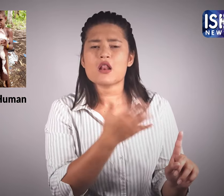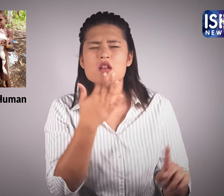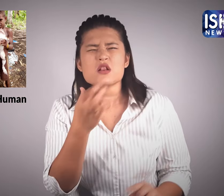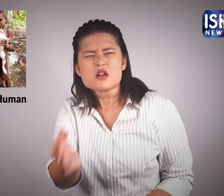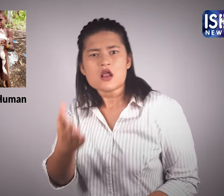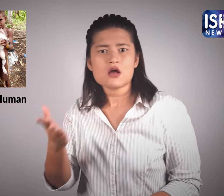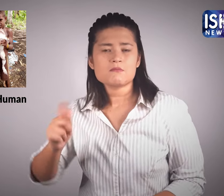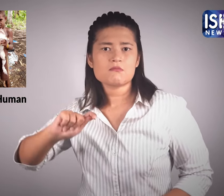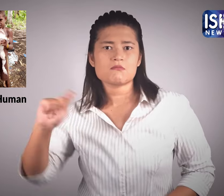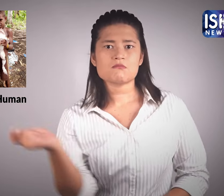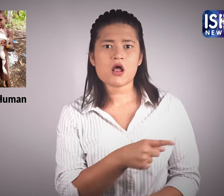chicken.